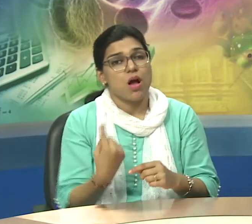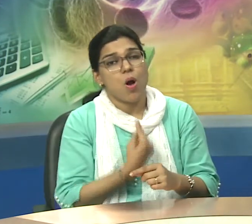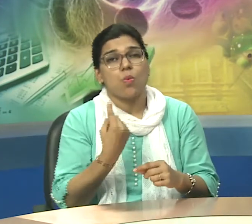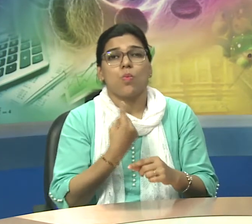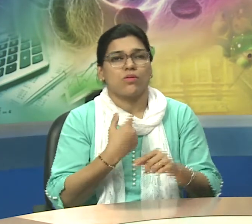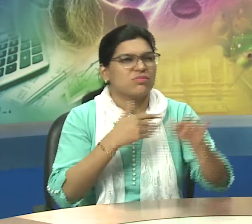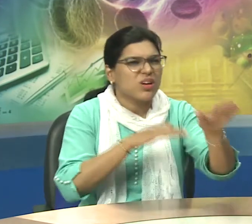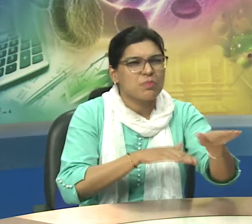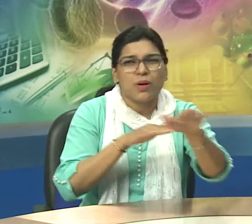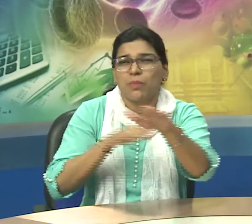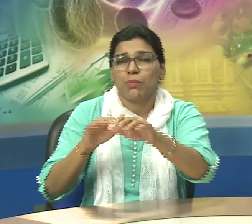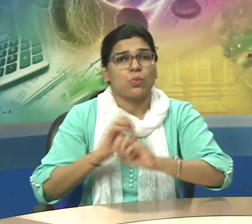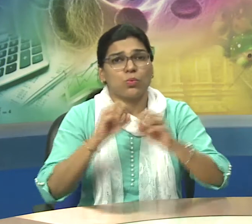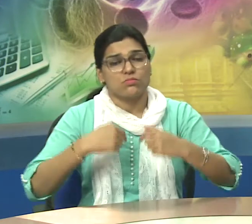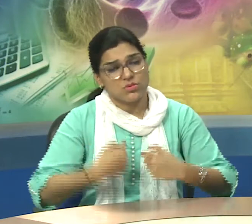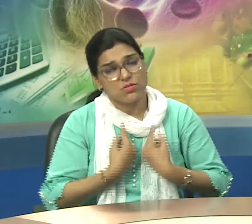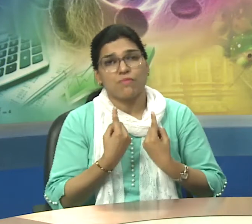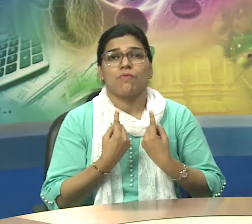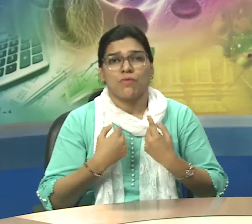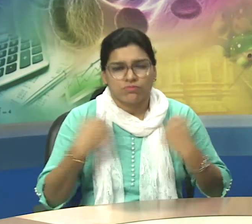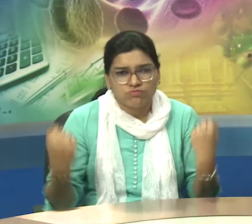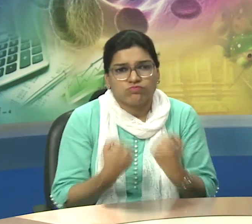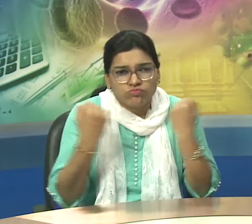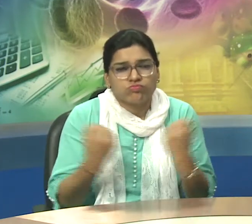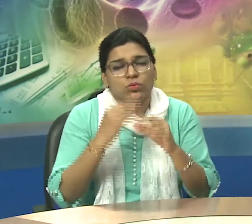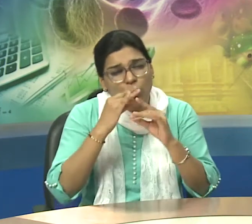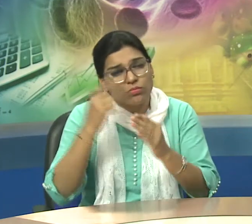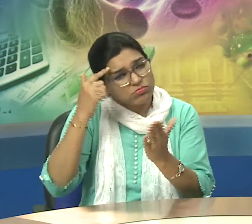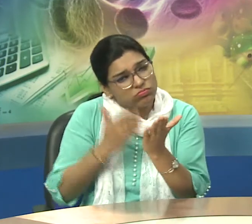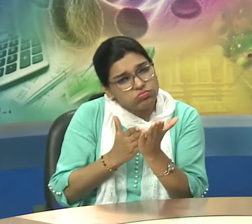Ustad Bismillah Khan was